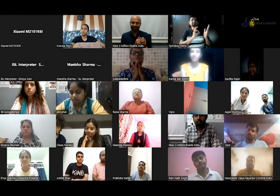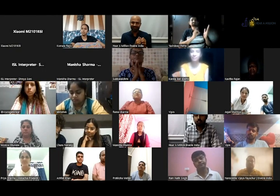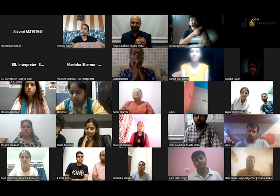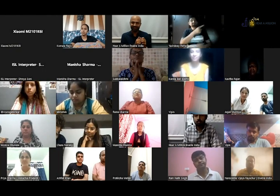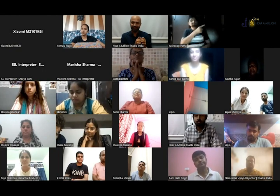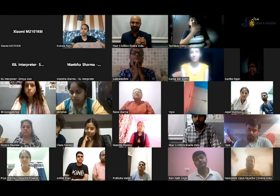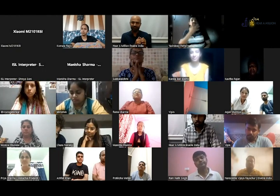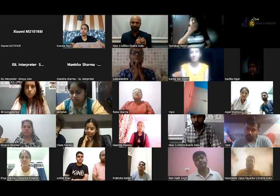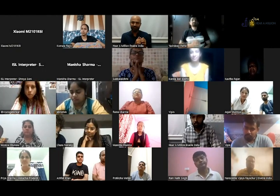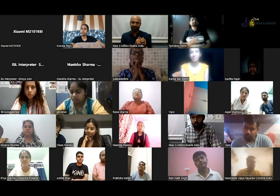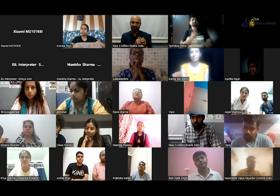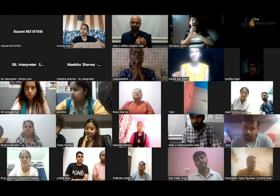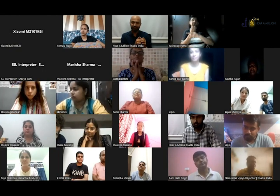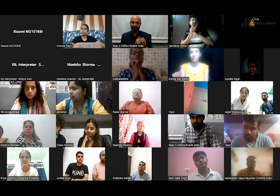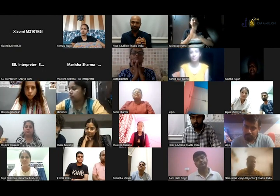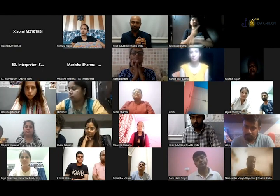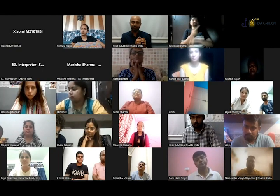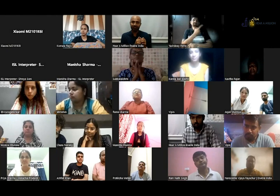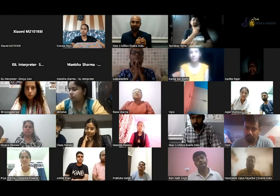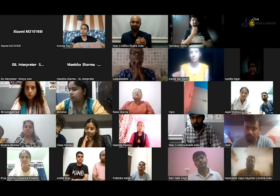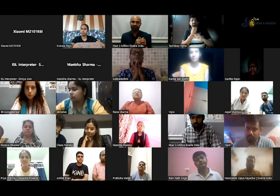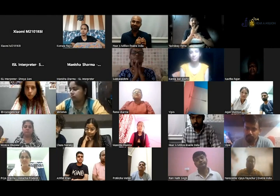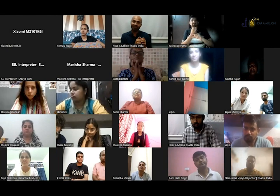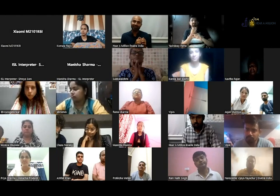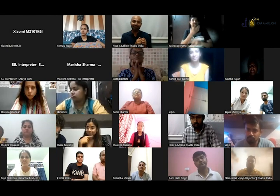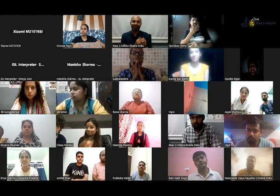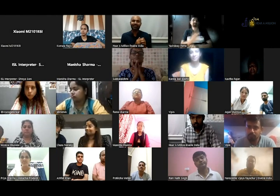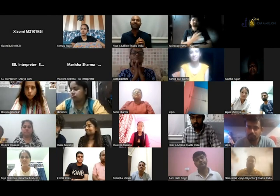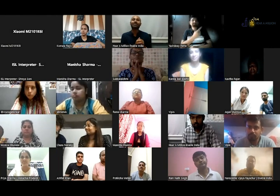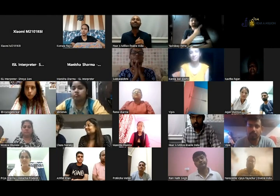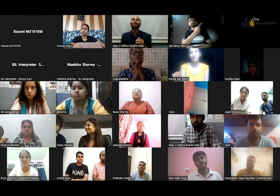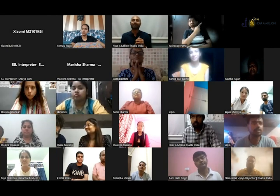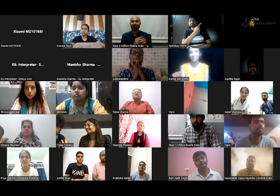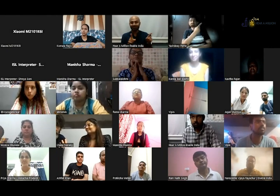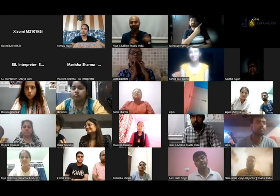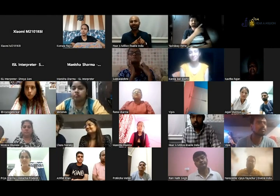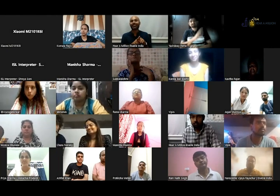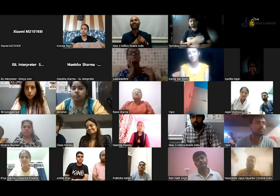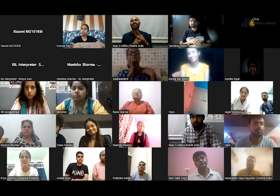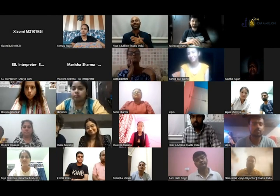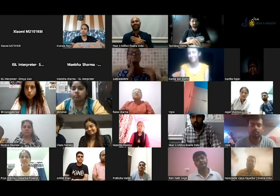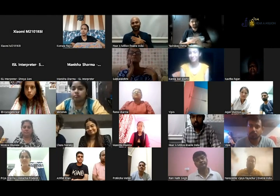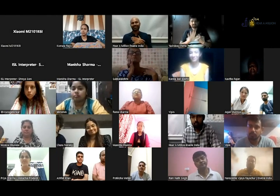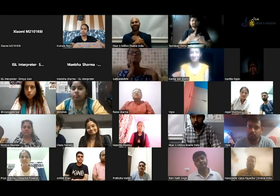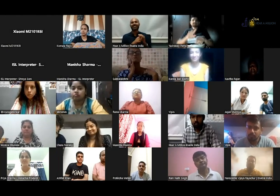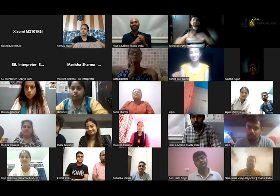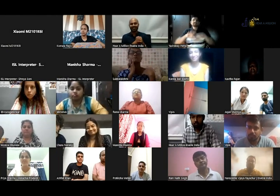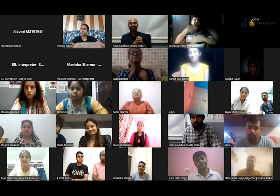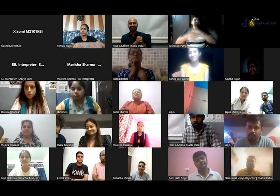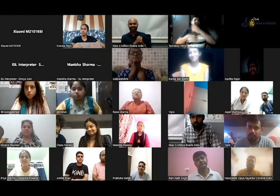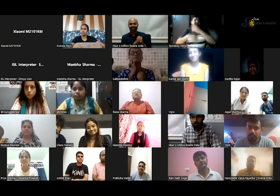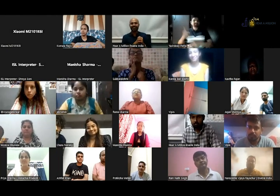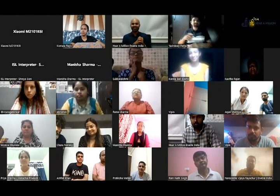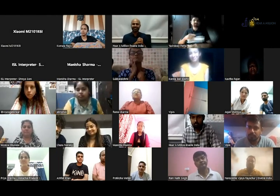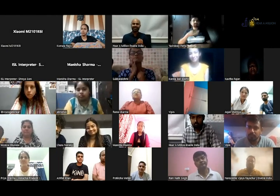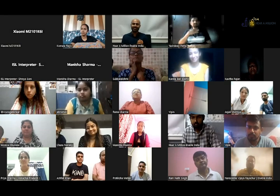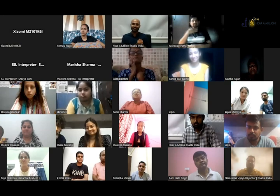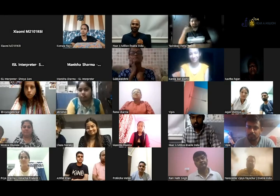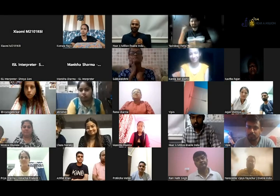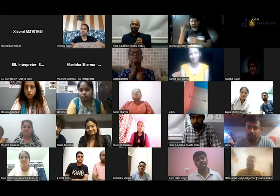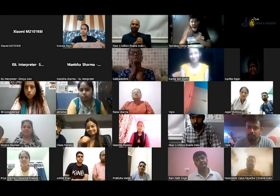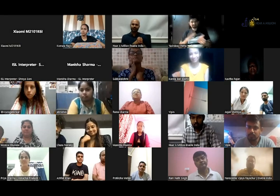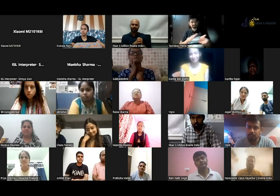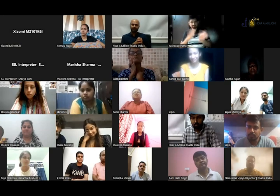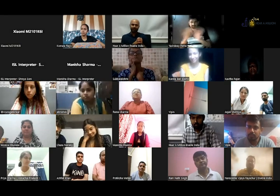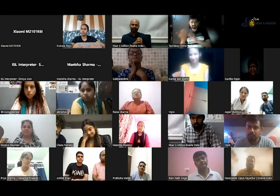and, used to read the books and all that. Everyone, used to say that, yes, she is like a diamond.